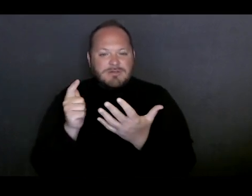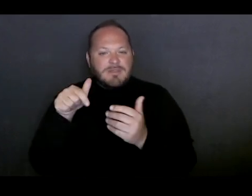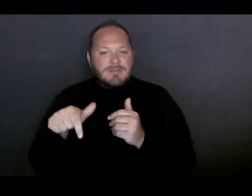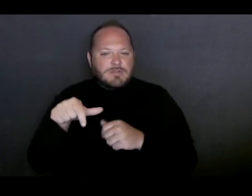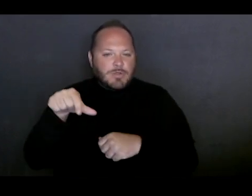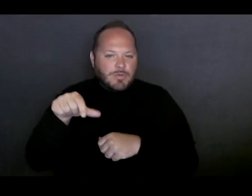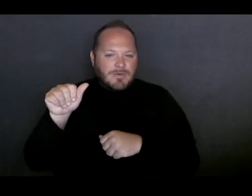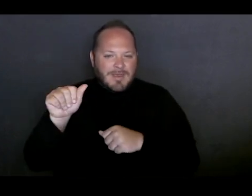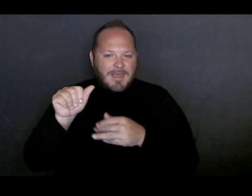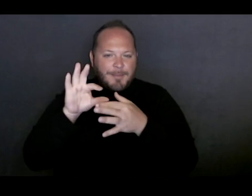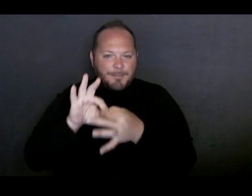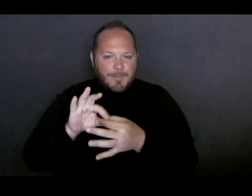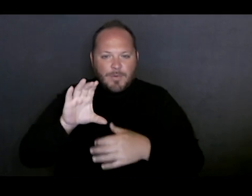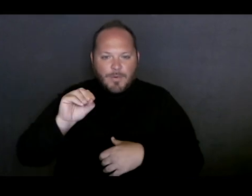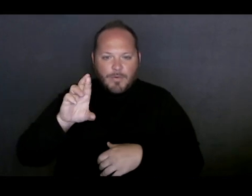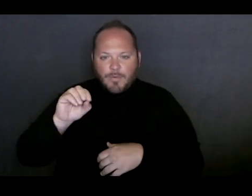the coronavirus,